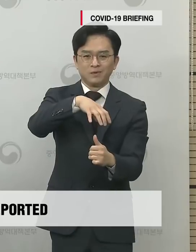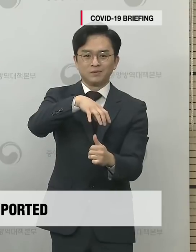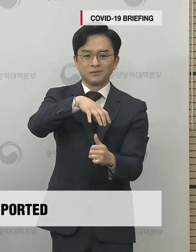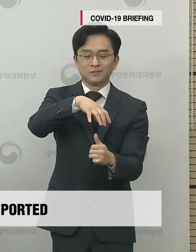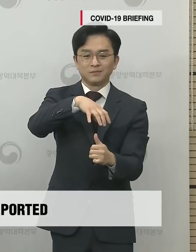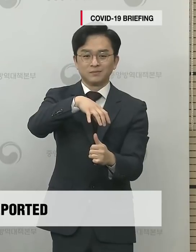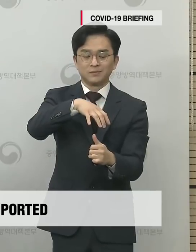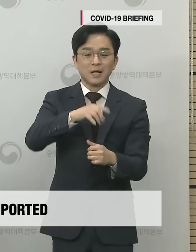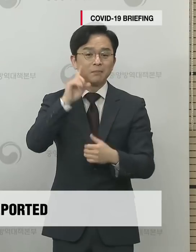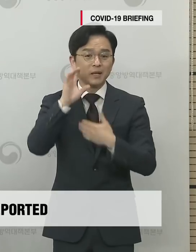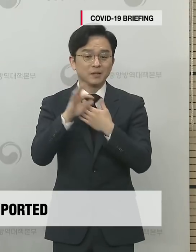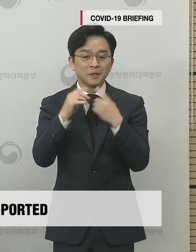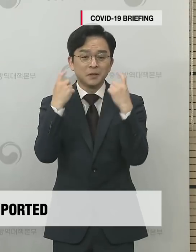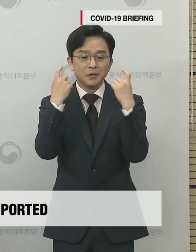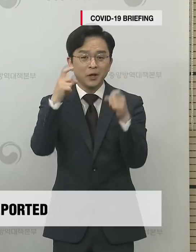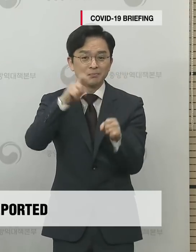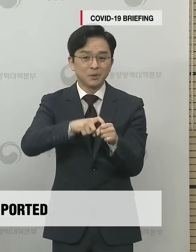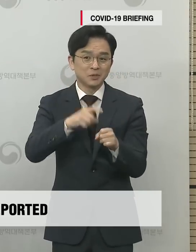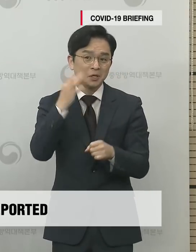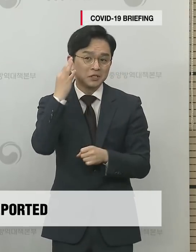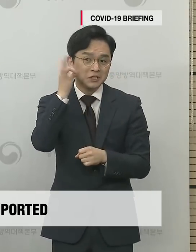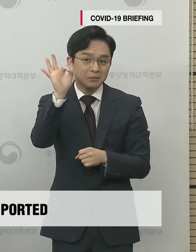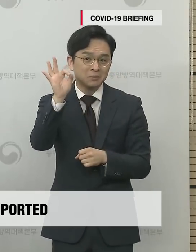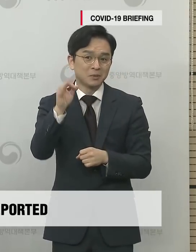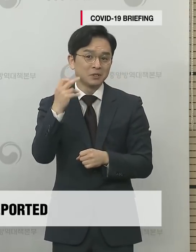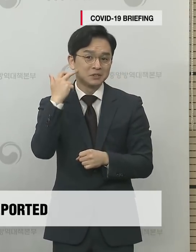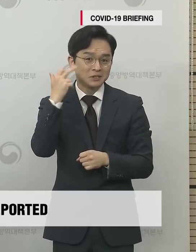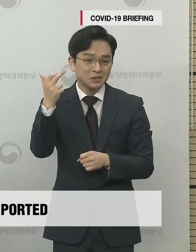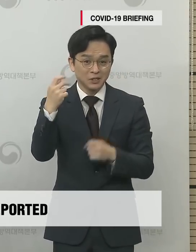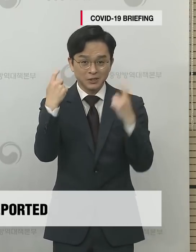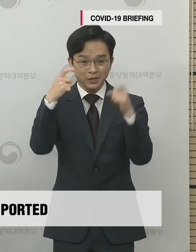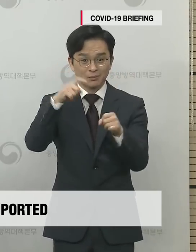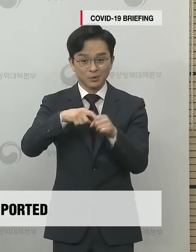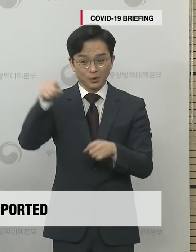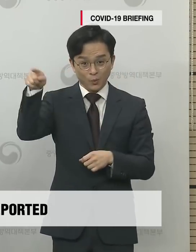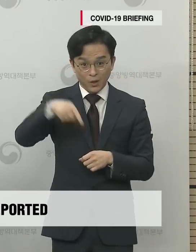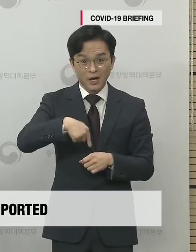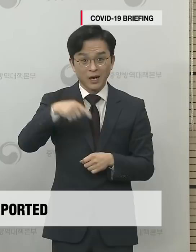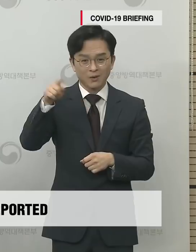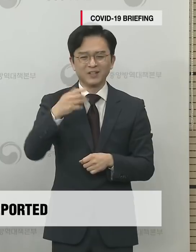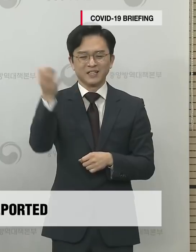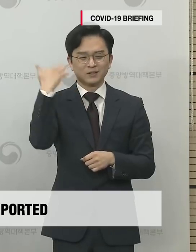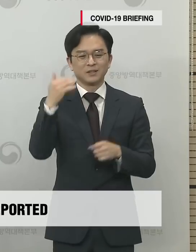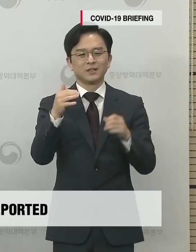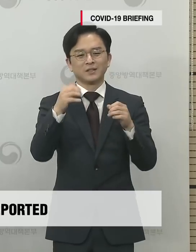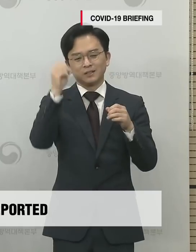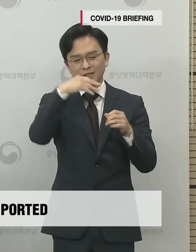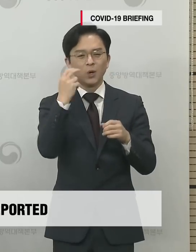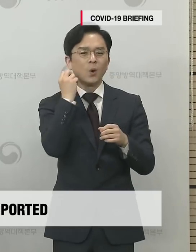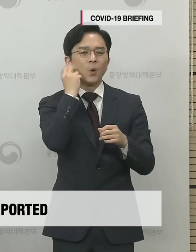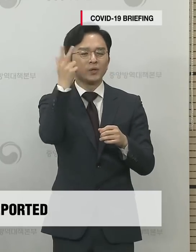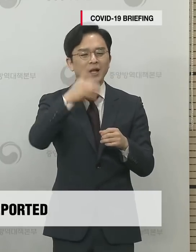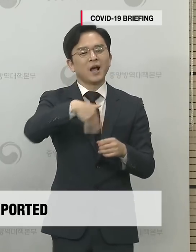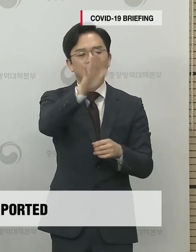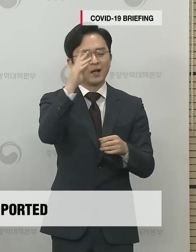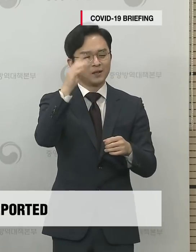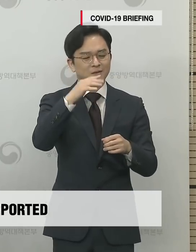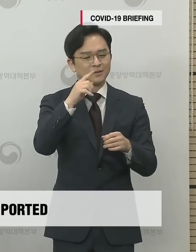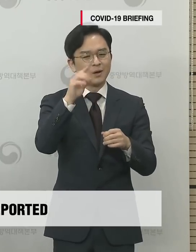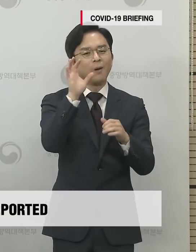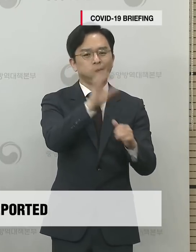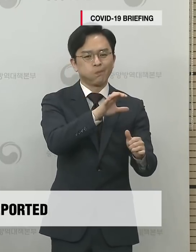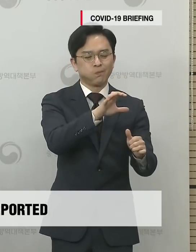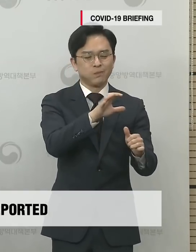from abroad will be mandated for self-quarantine for 14 days. And for the short-term